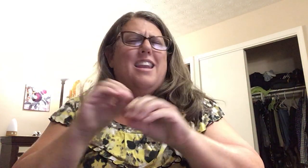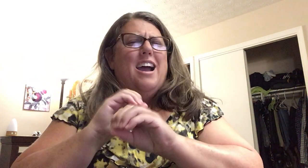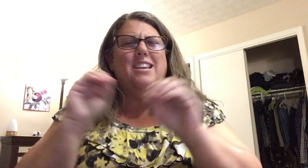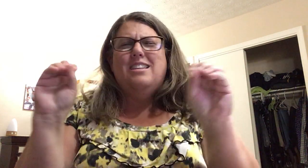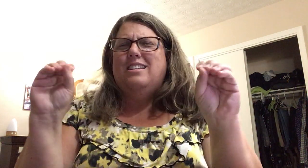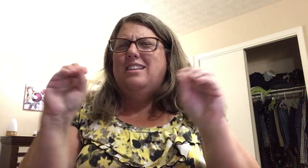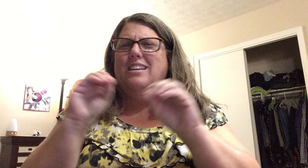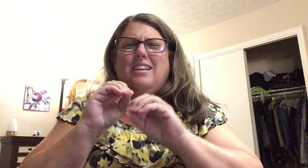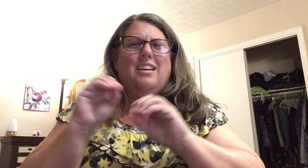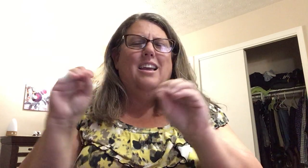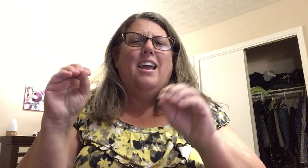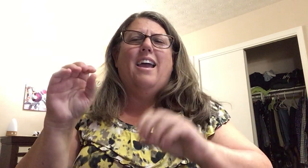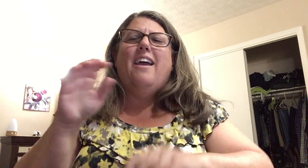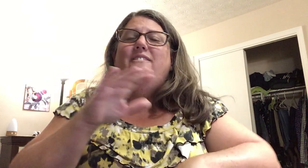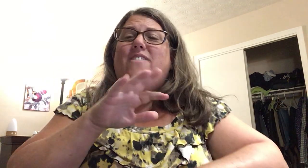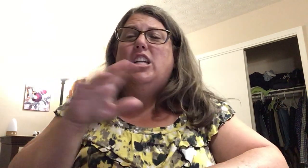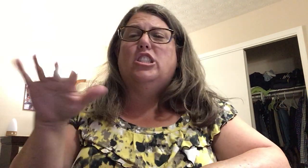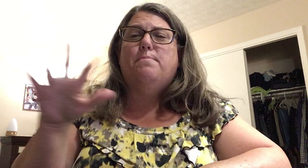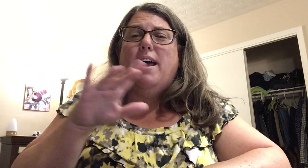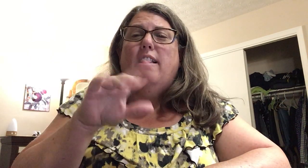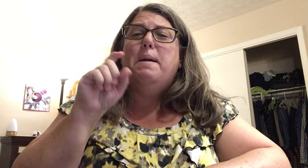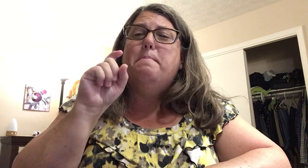none, finger spell